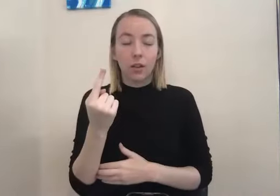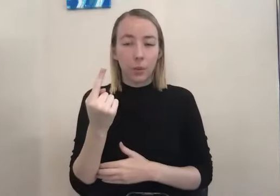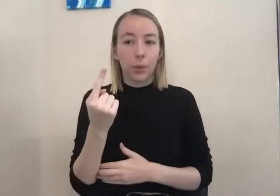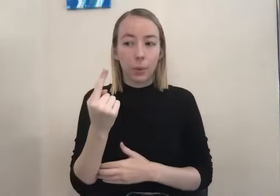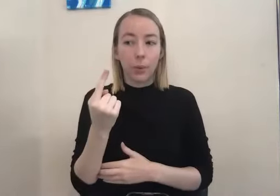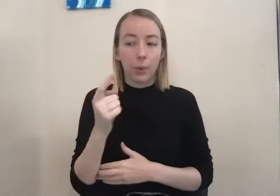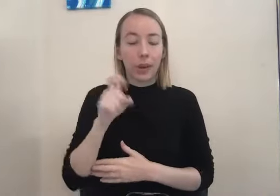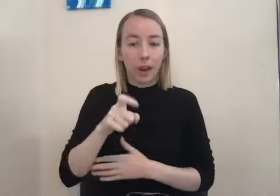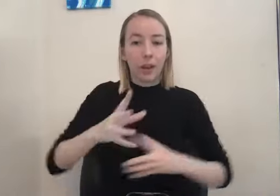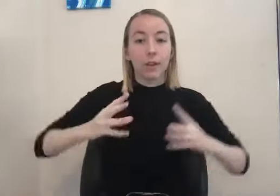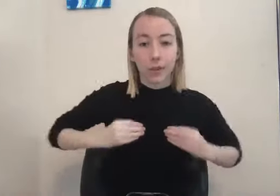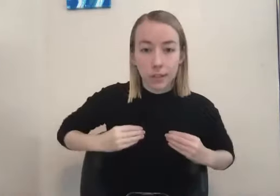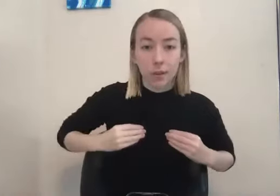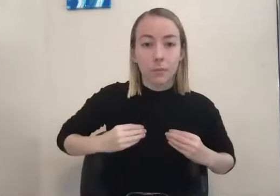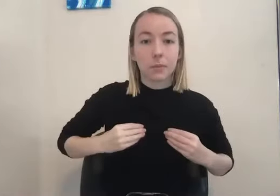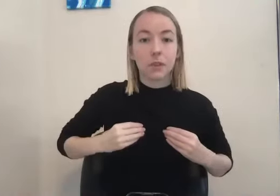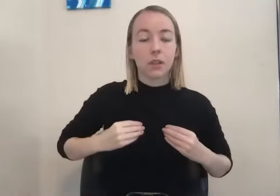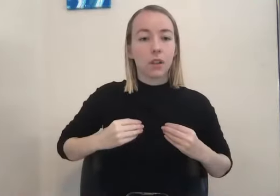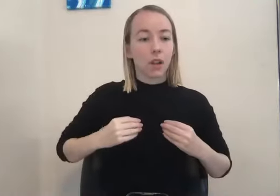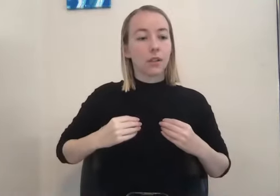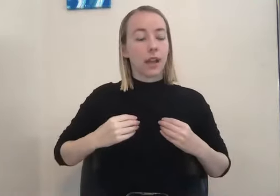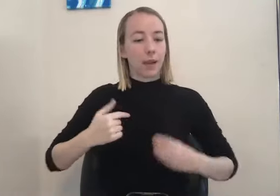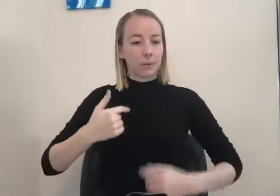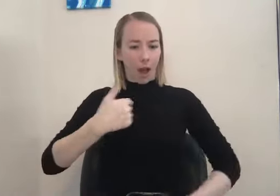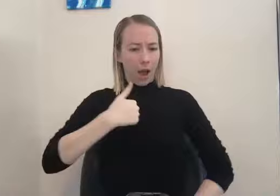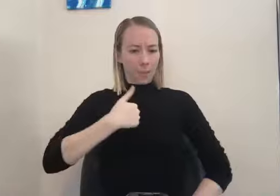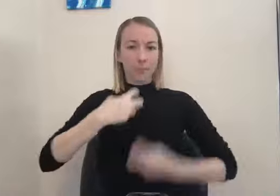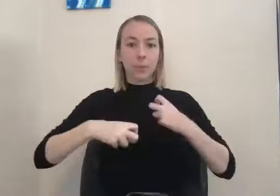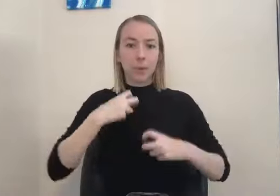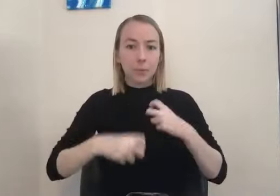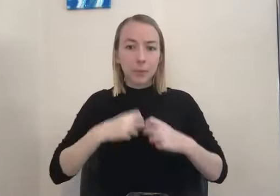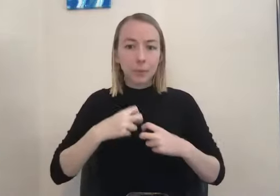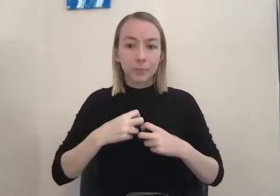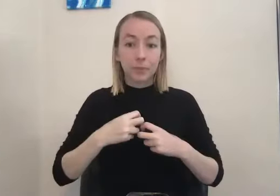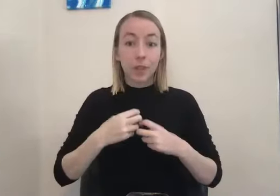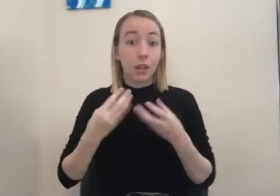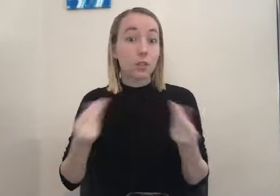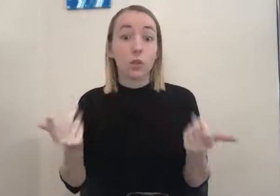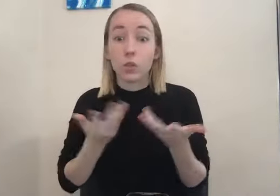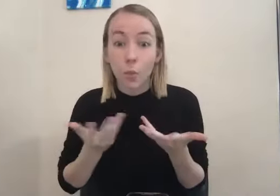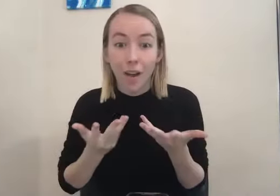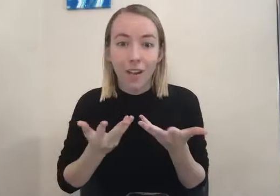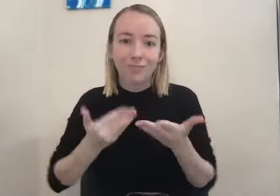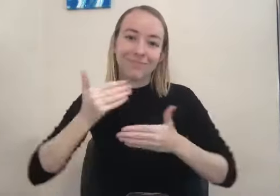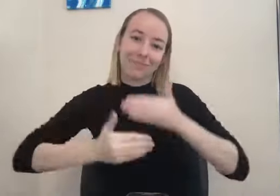to see, where was I trying to be this power? And how was my life unmanageable? My thoughts and my actions were